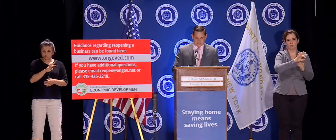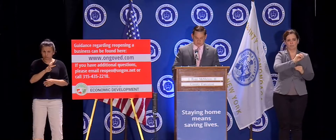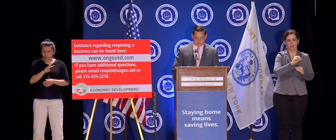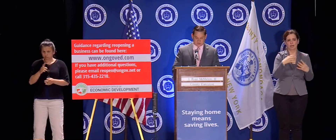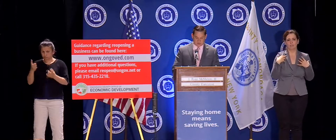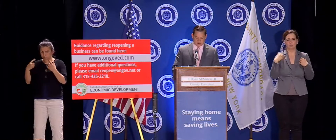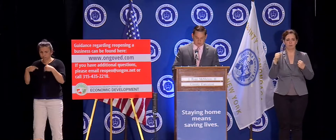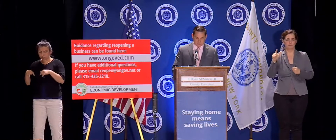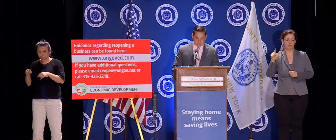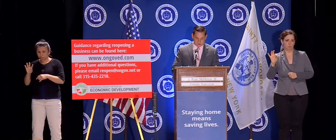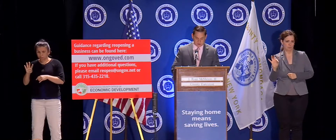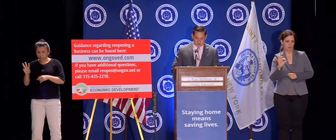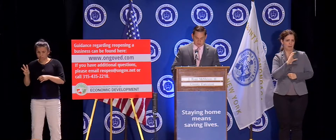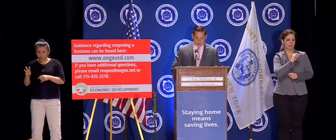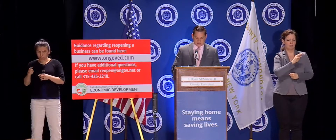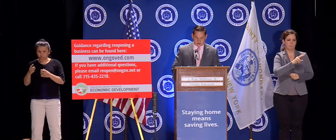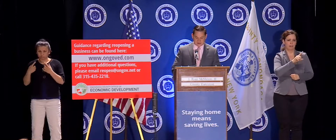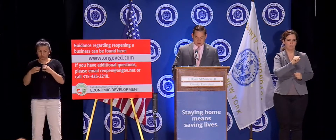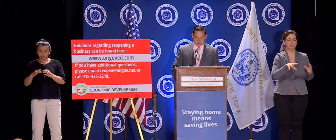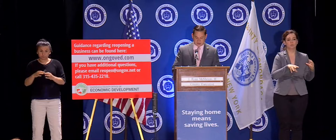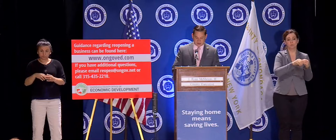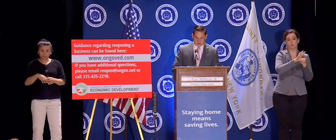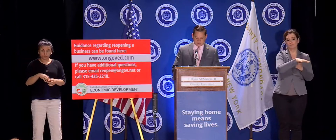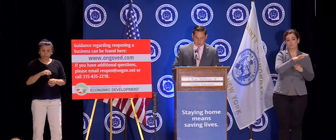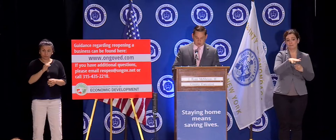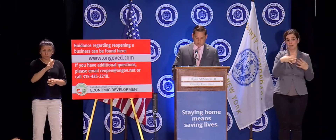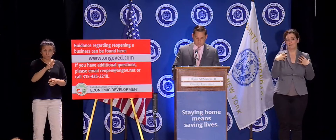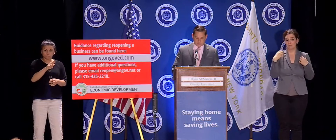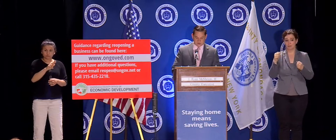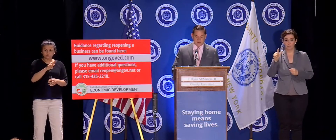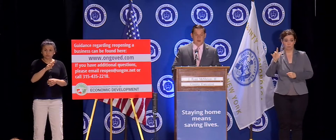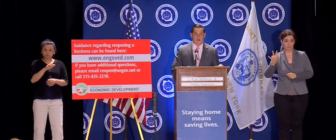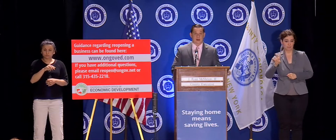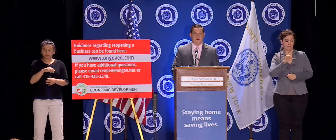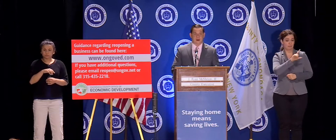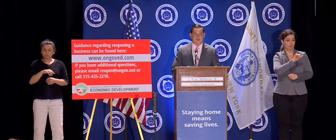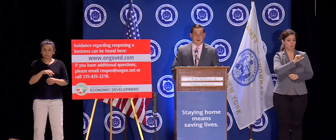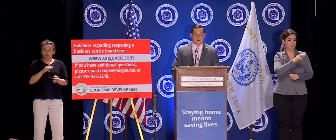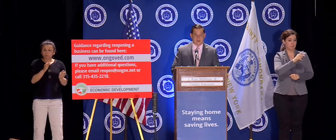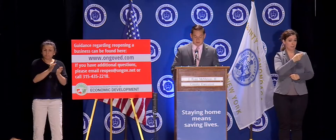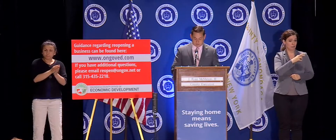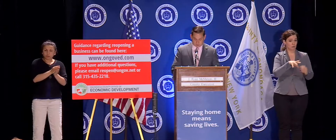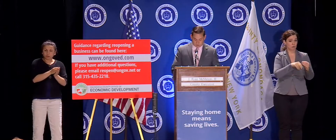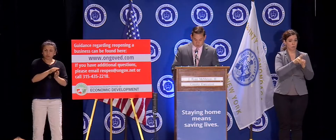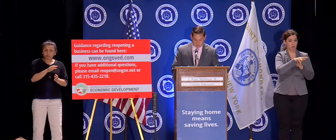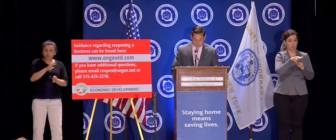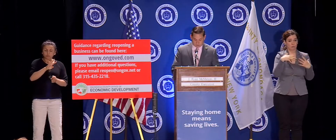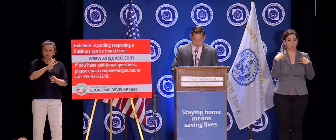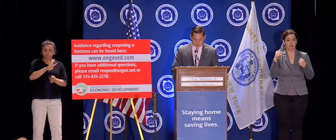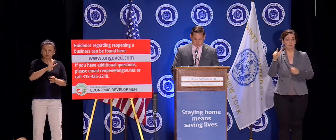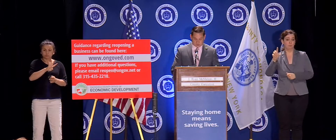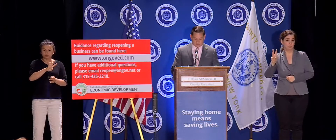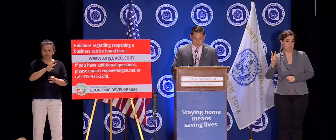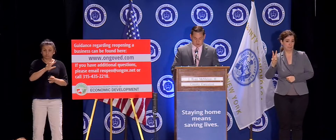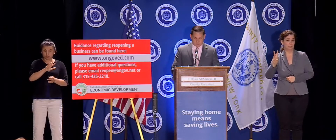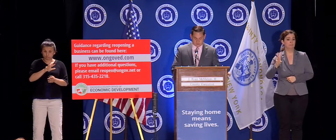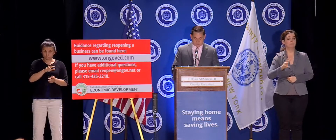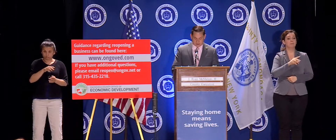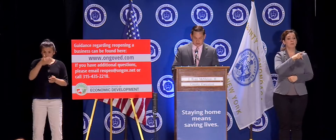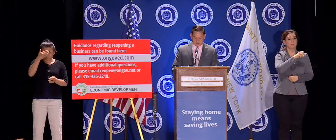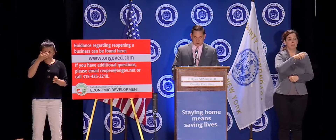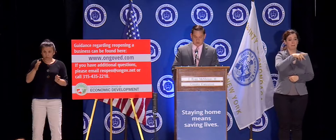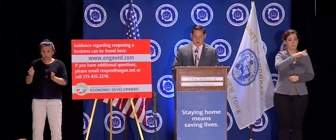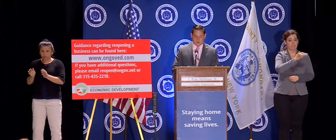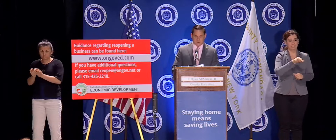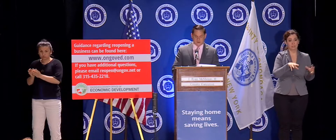15 cases, 15 recoveries. Marcellus, 7 cases, 4 recoveries. Lafayette, 5 cases, 3 recoveries. Atisco,